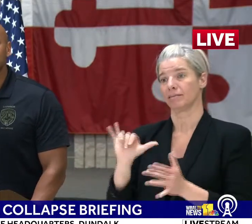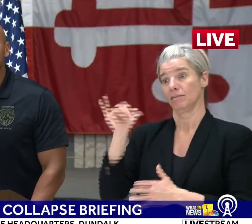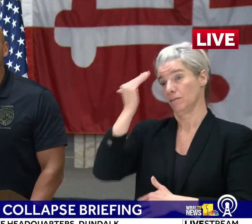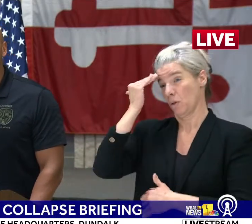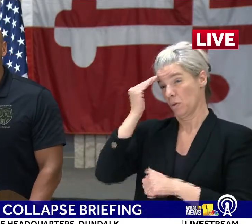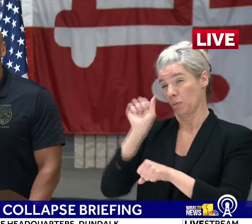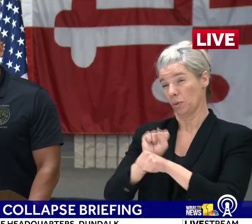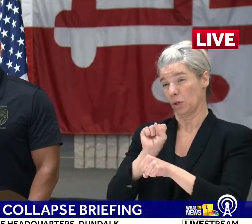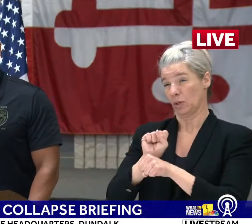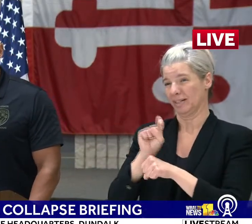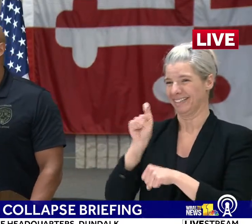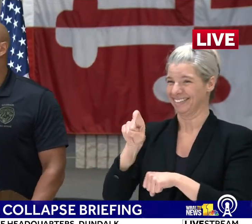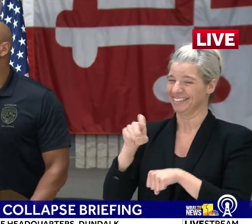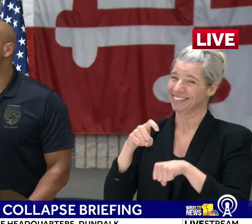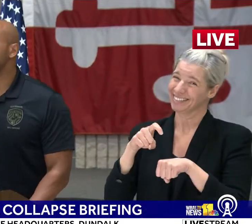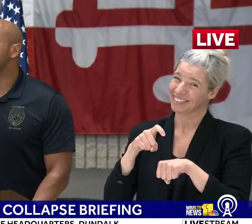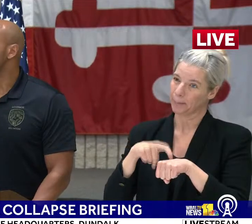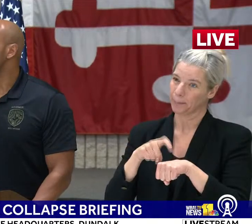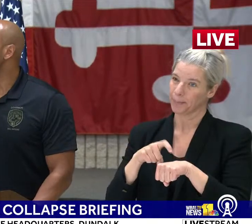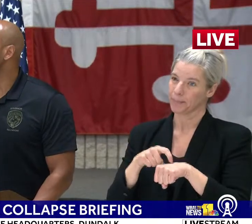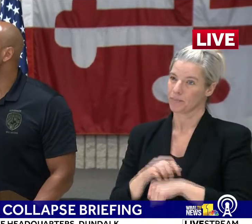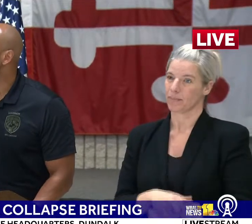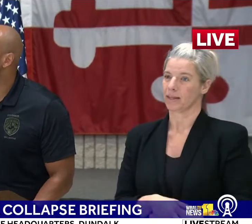work will continue.